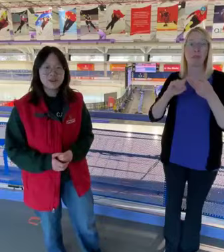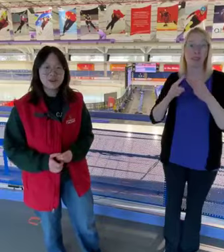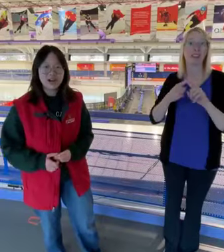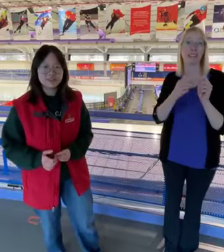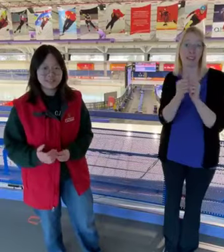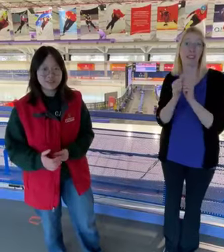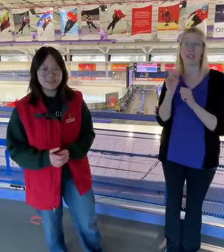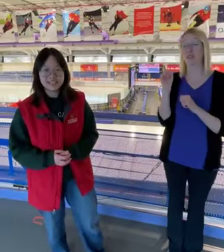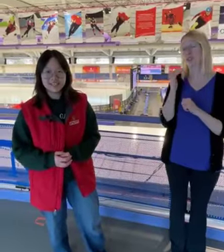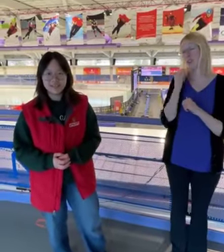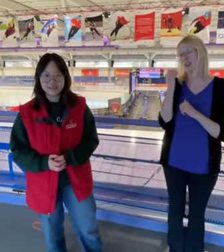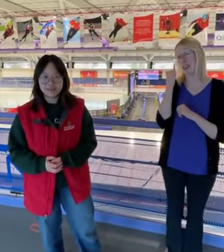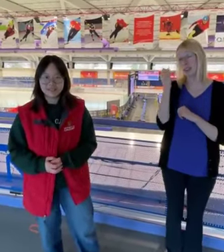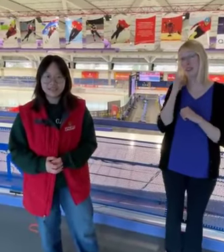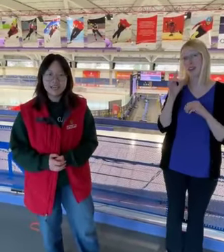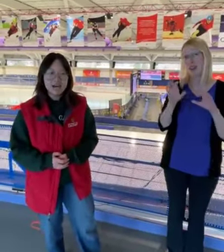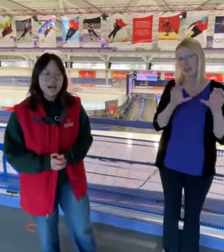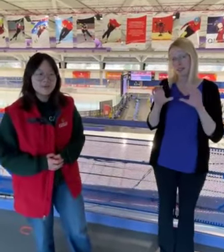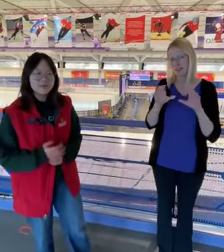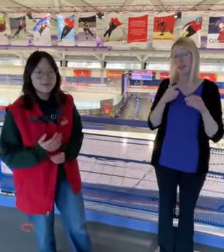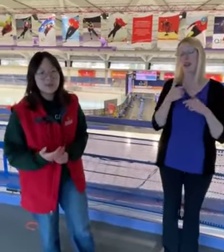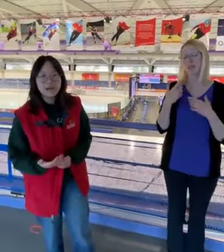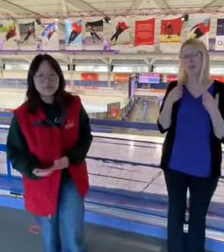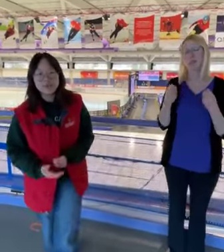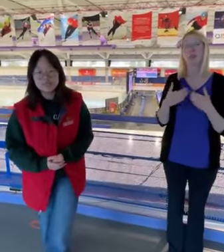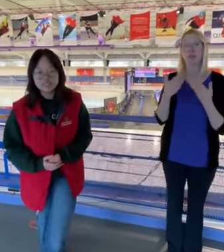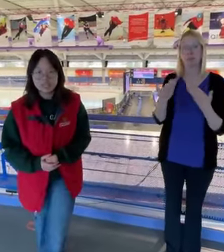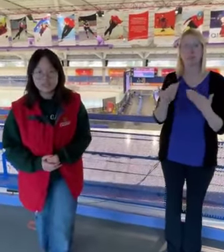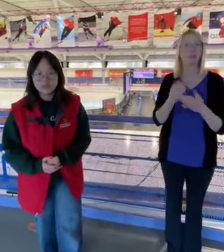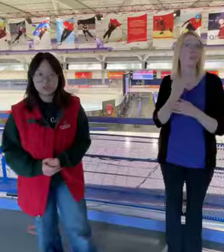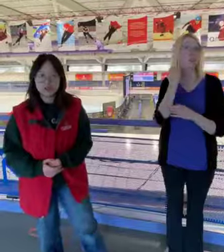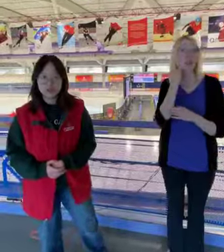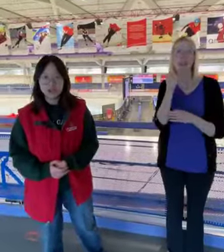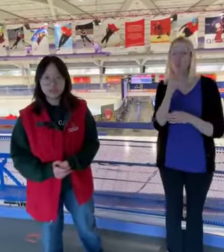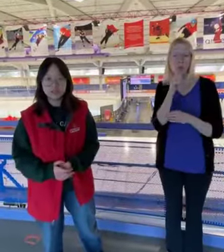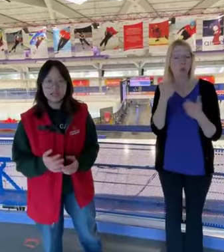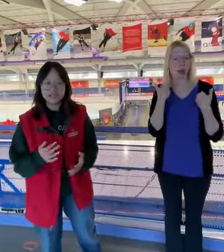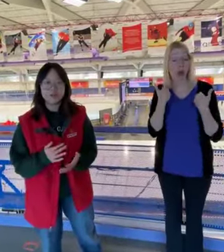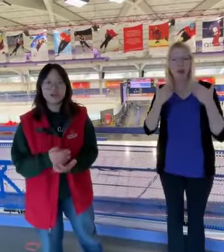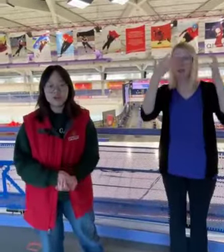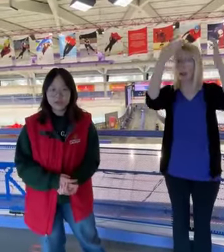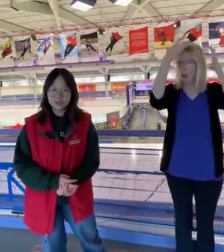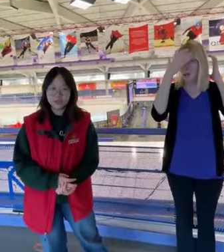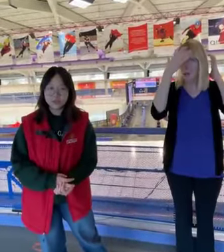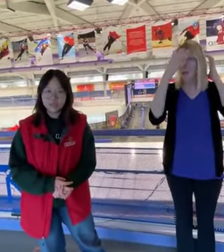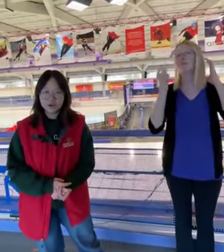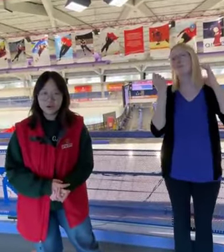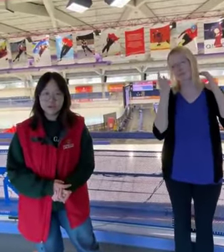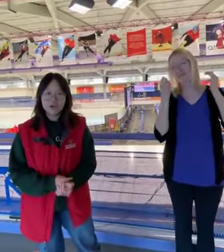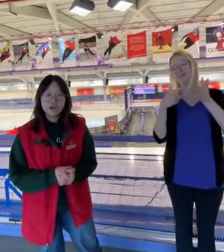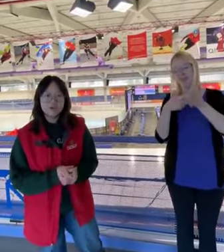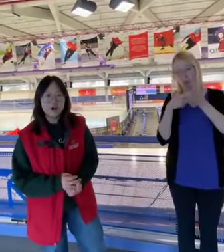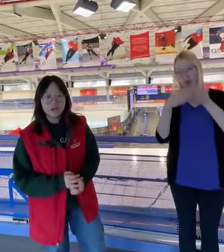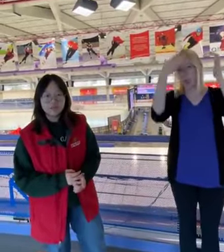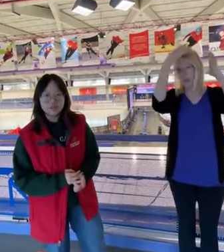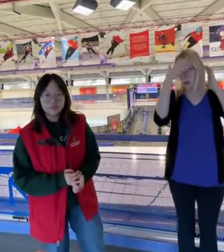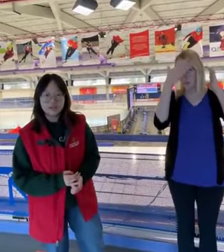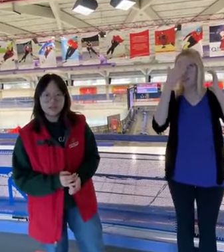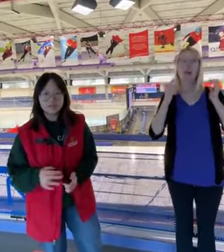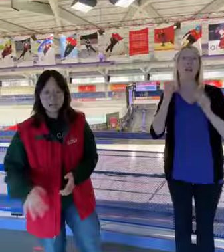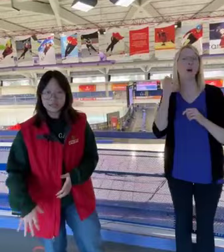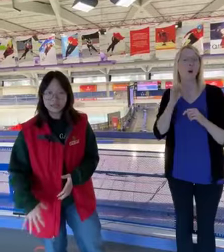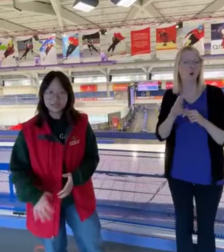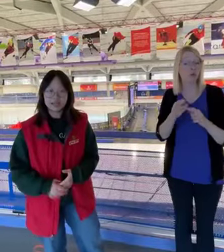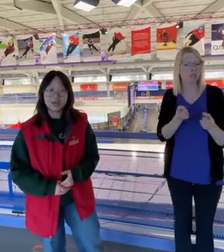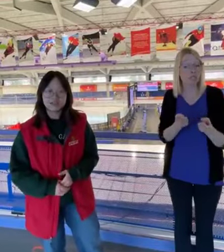them. So I really always highly recommend it. If you don't have your own skates or your own helmet, as helmets are mandatory in the Oval, you are able